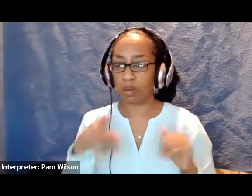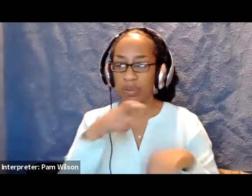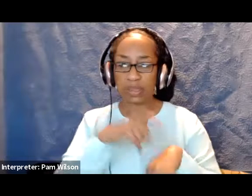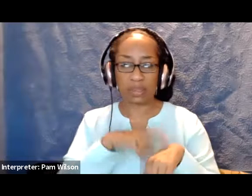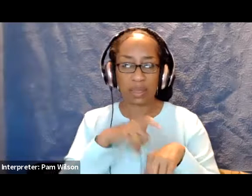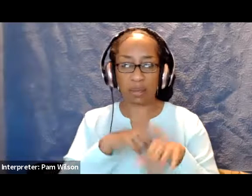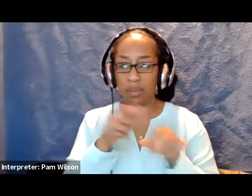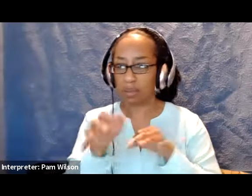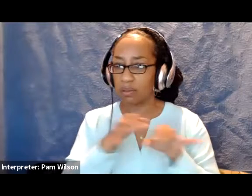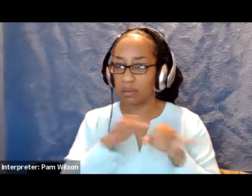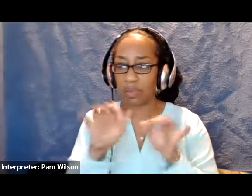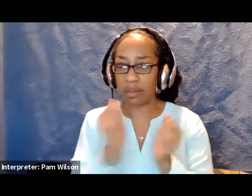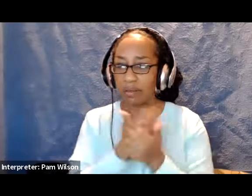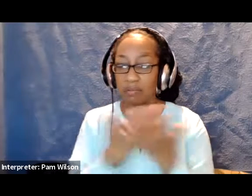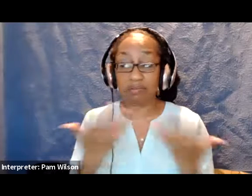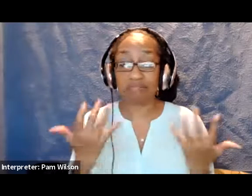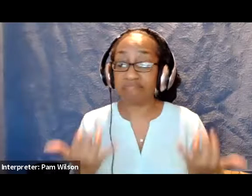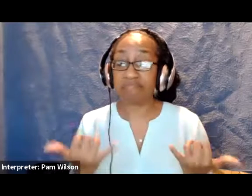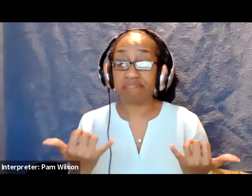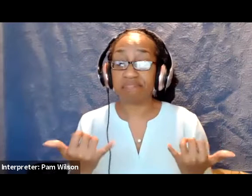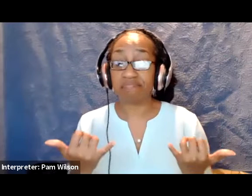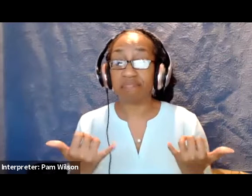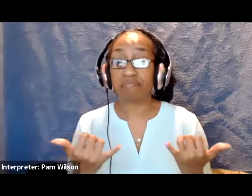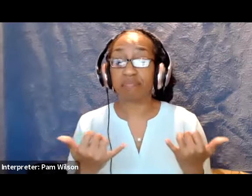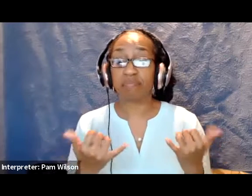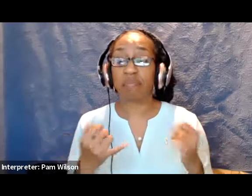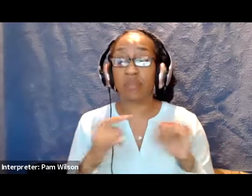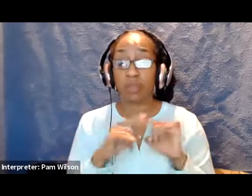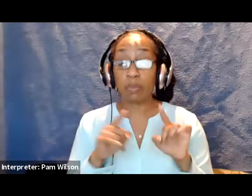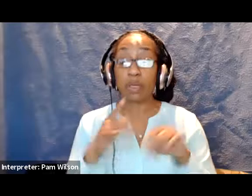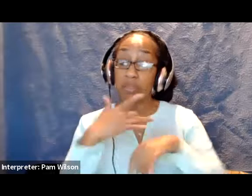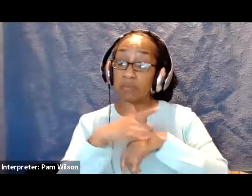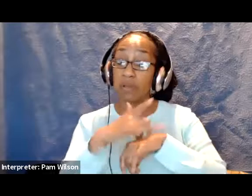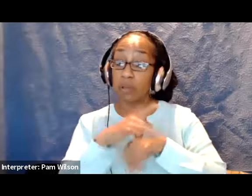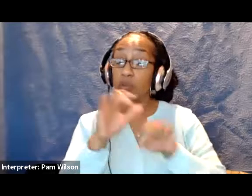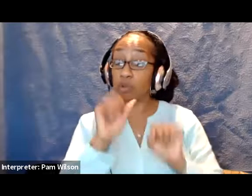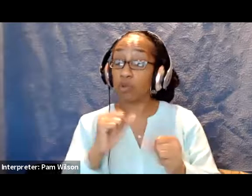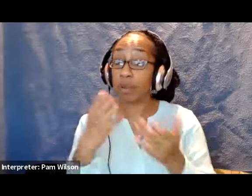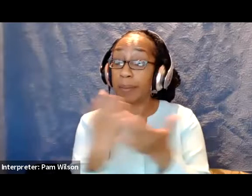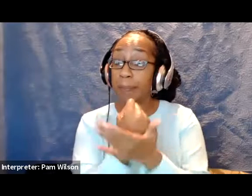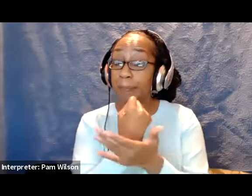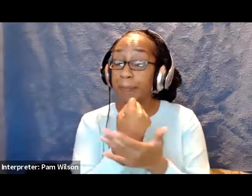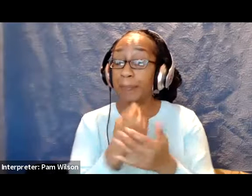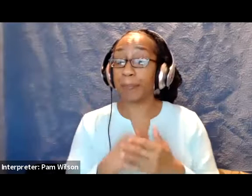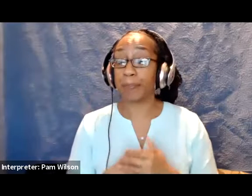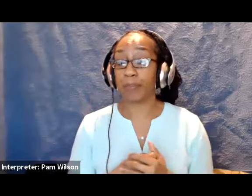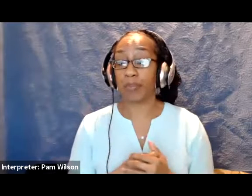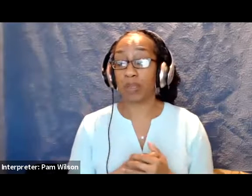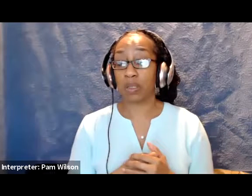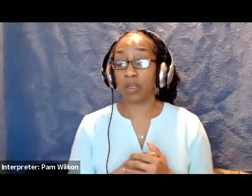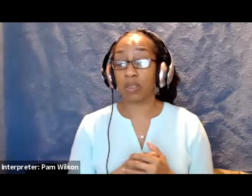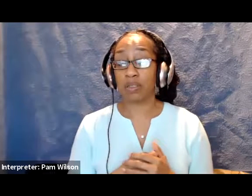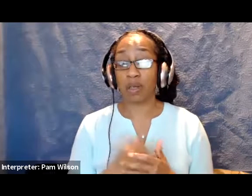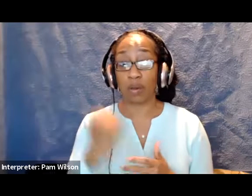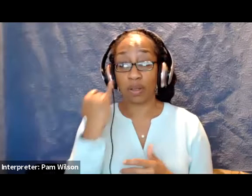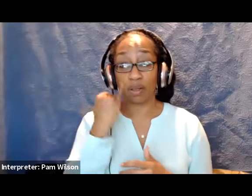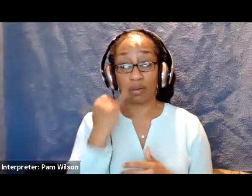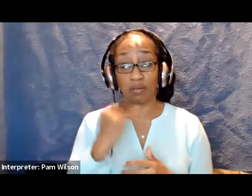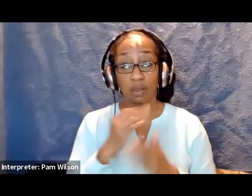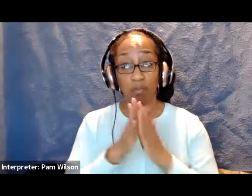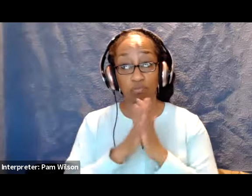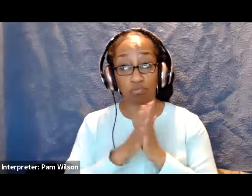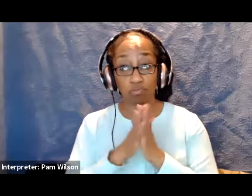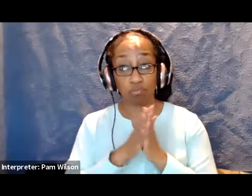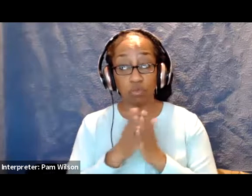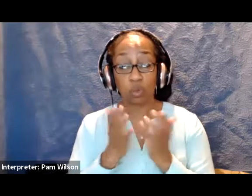through all of it right now, but know that that's available to you. All right. So depending on how savvy you are, you may want to